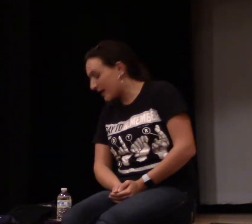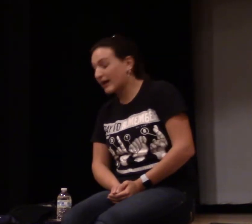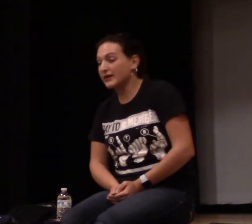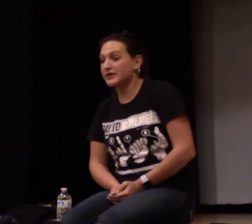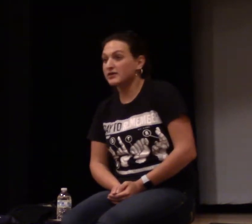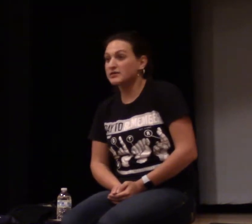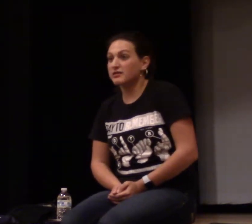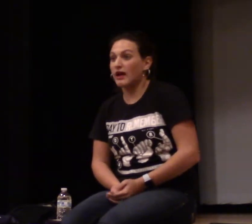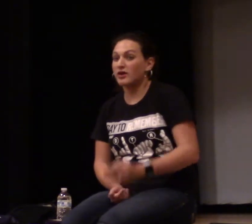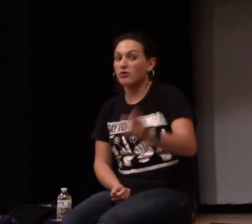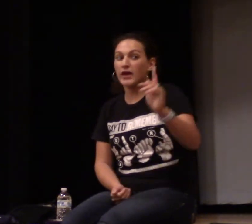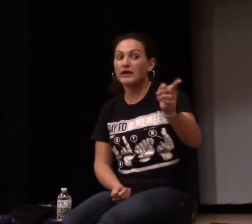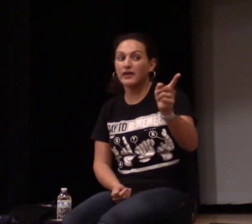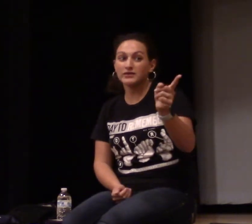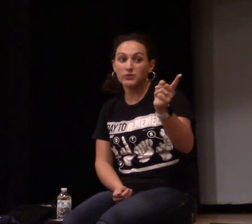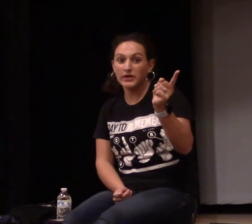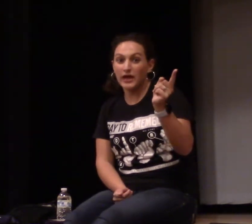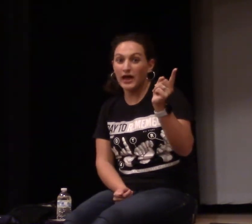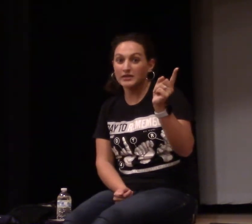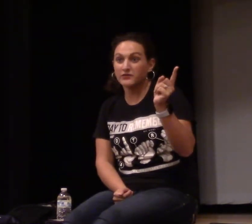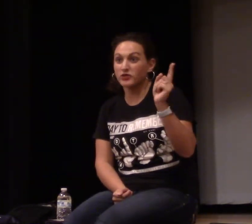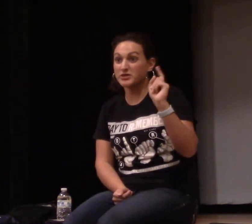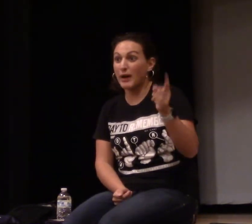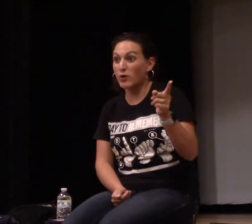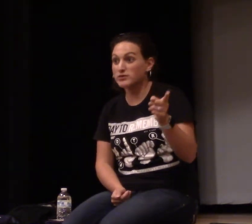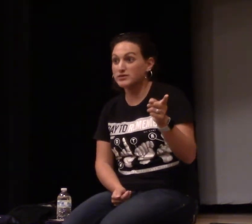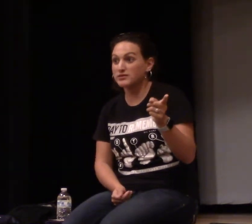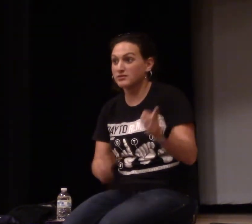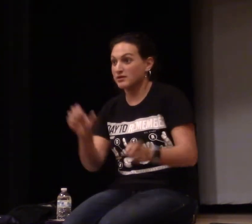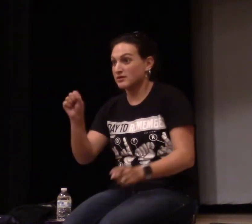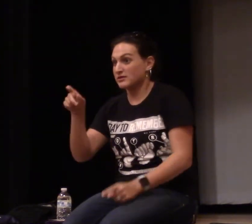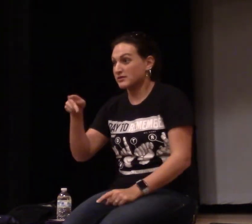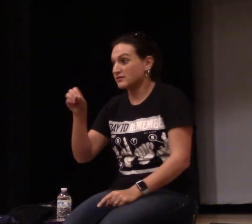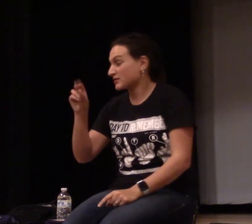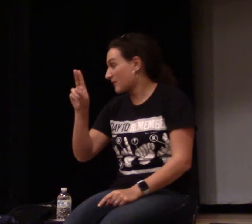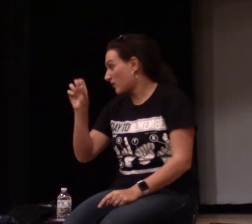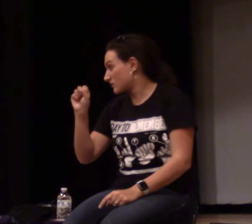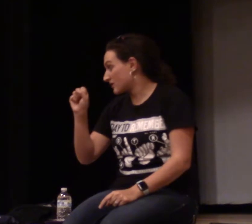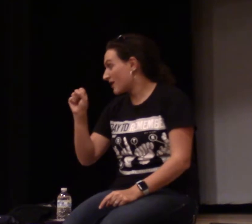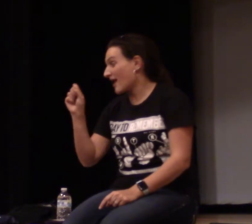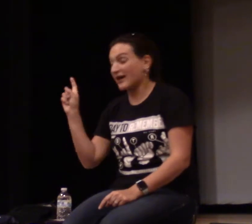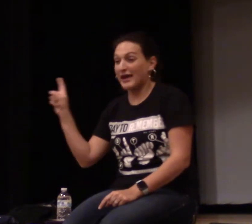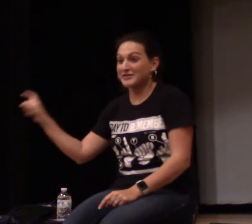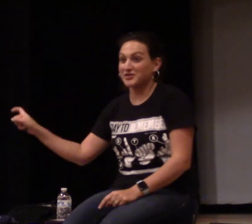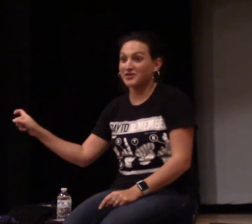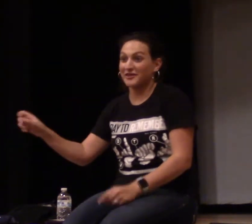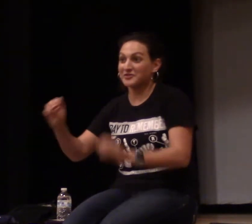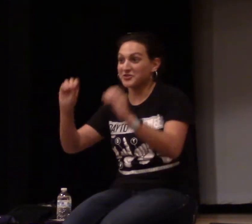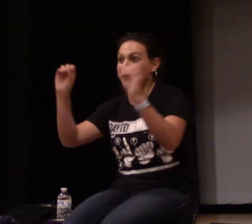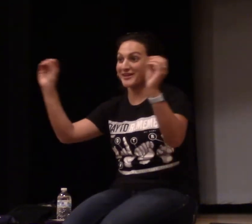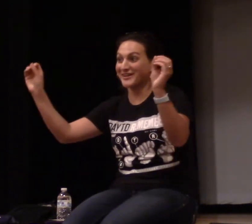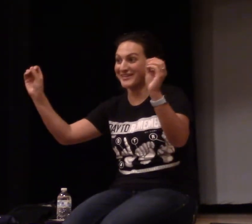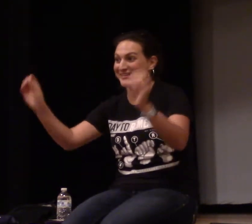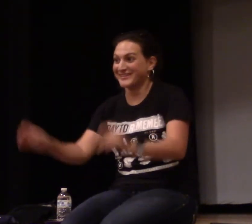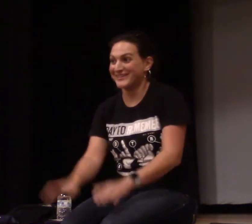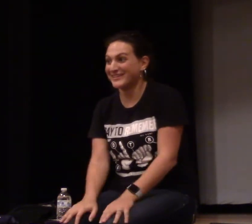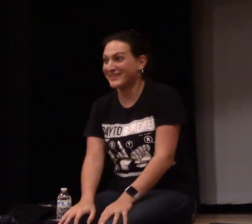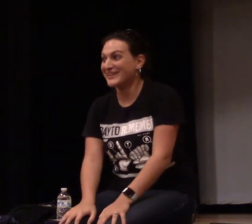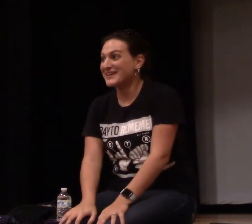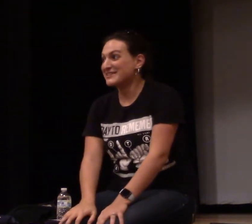And I know Kate last week asked for spouse, and I asked her, and there's no sign. So